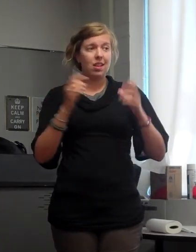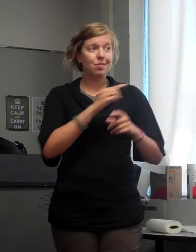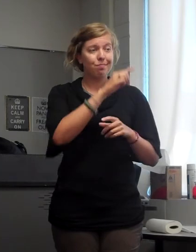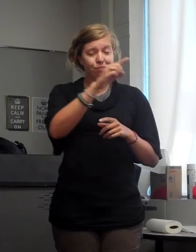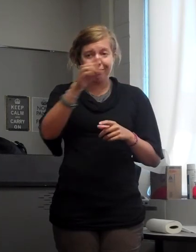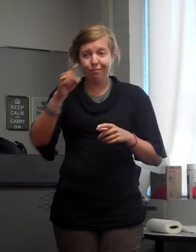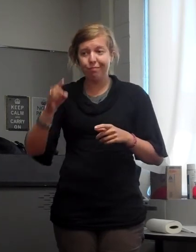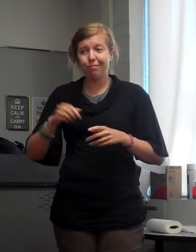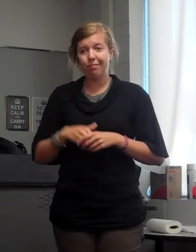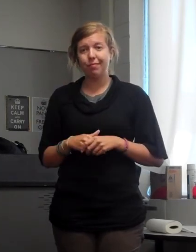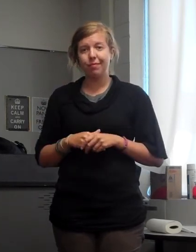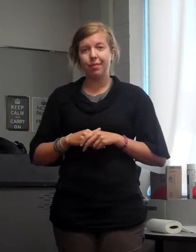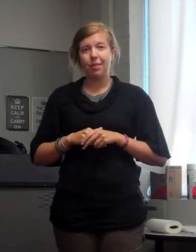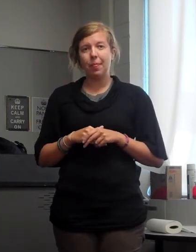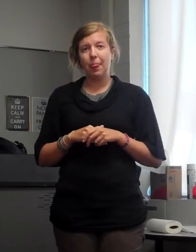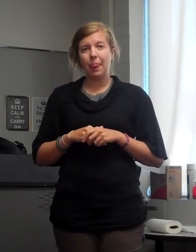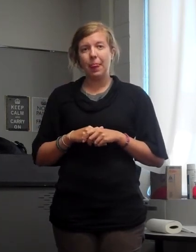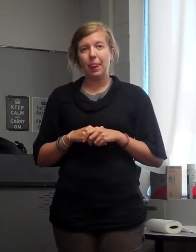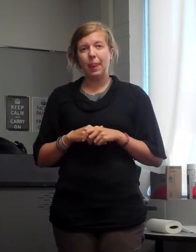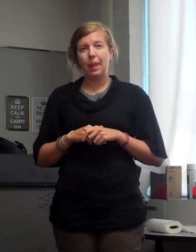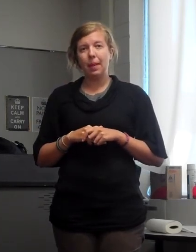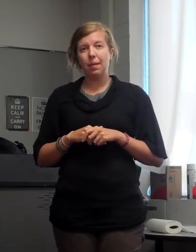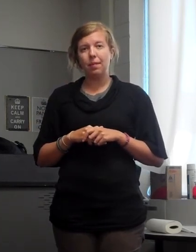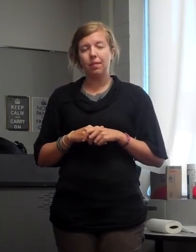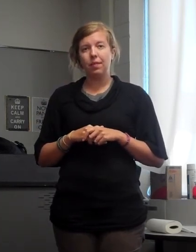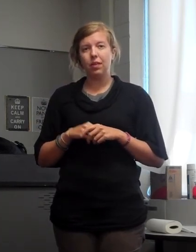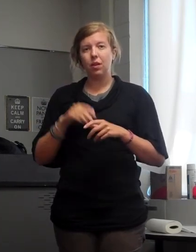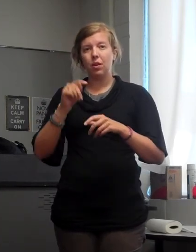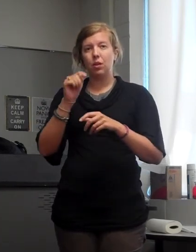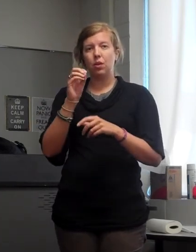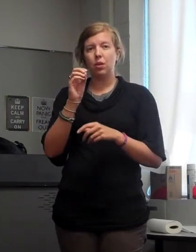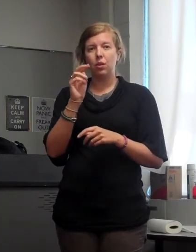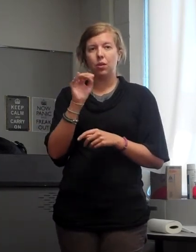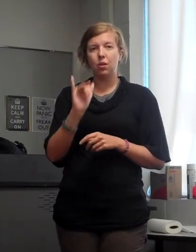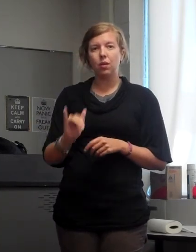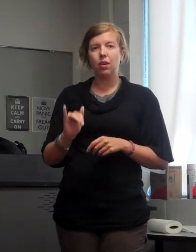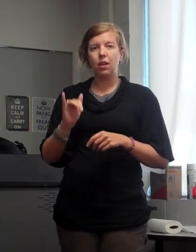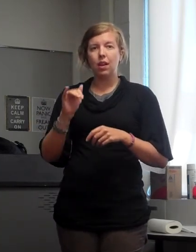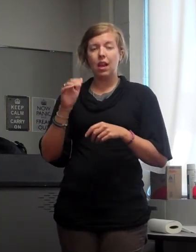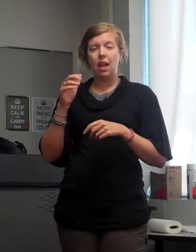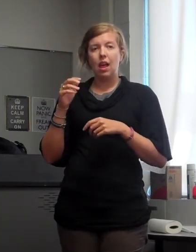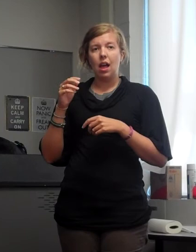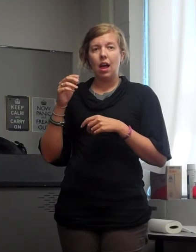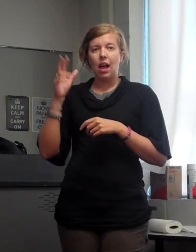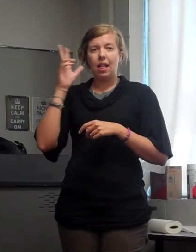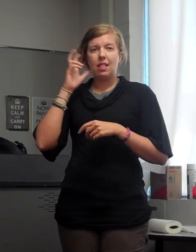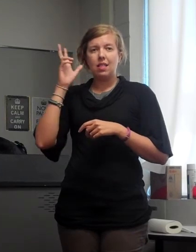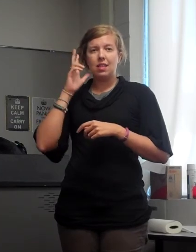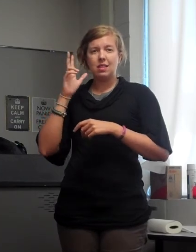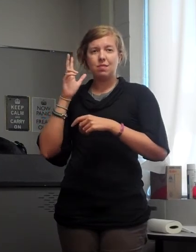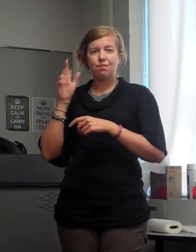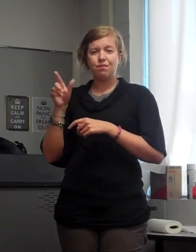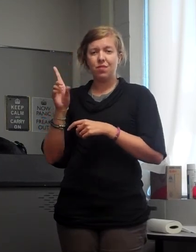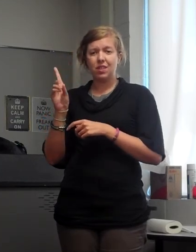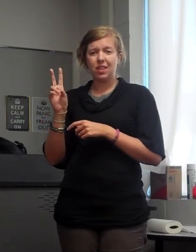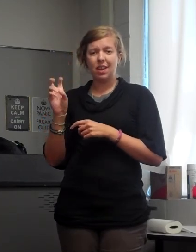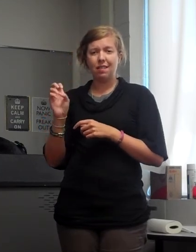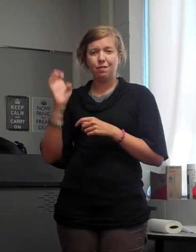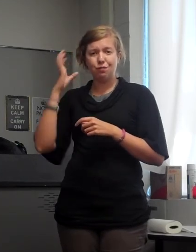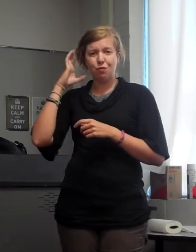is. I listened to Dave on the radio. He's actually on here with our weeks of this class. And I know one of the big things that people call about their